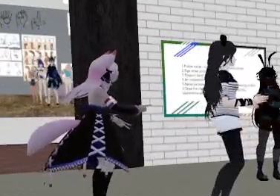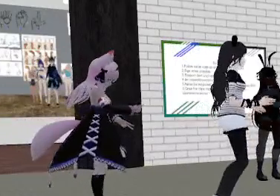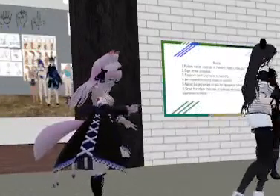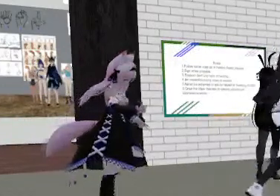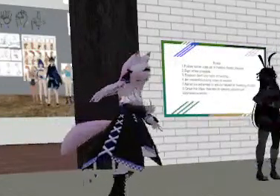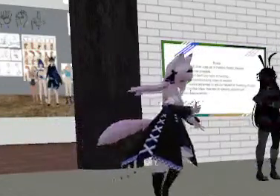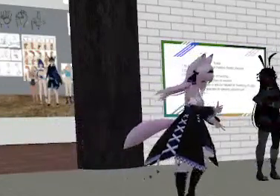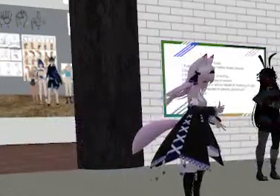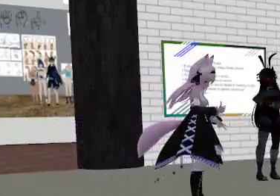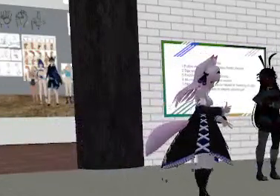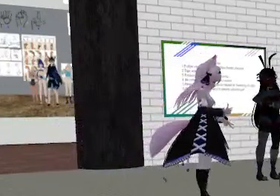Okay.